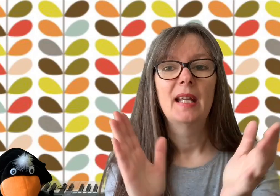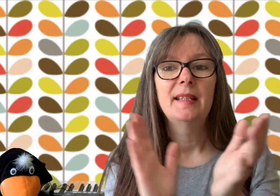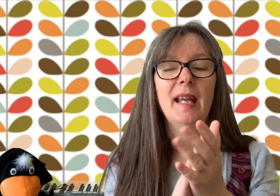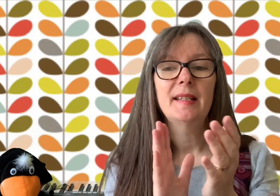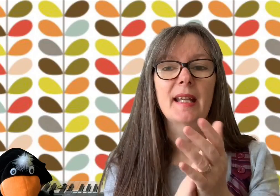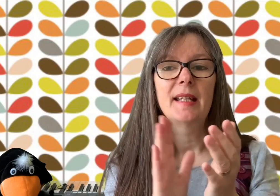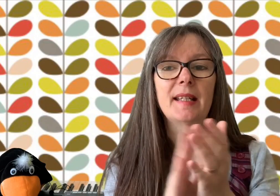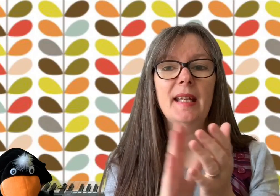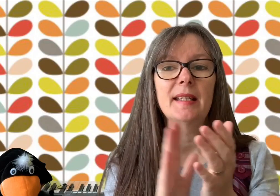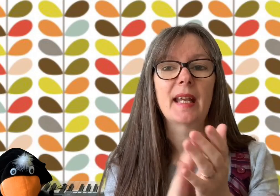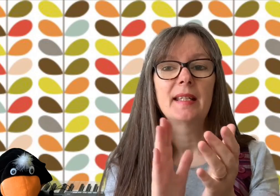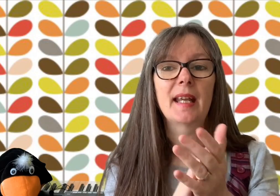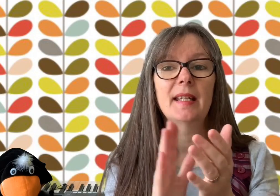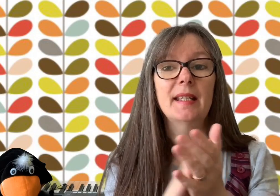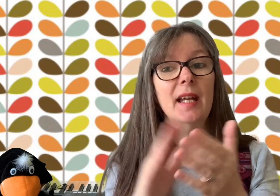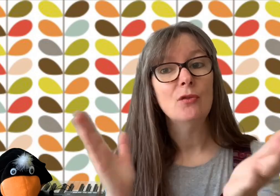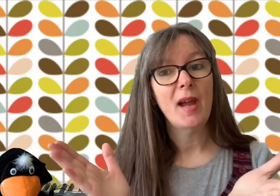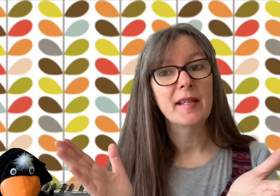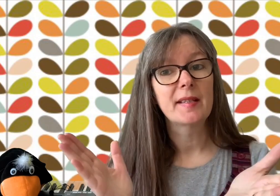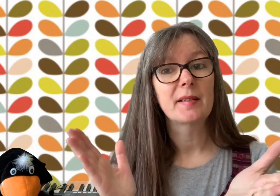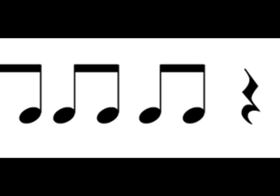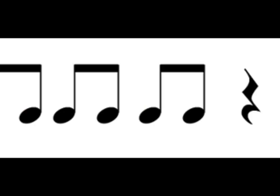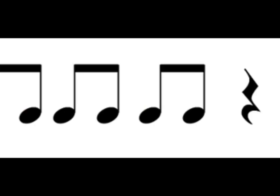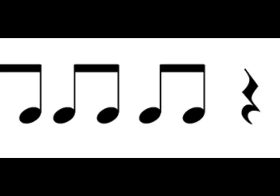Te te te te te te rest.